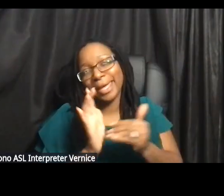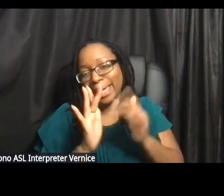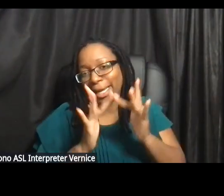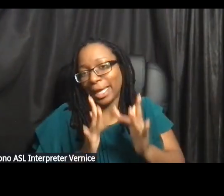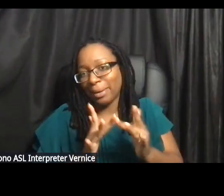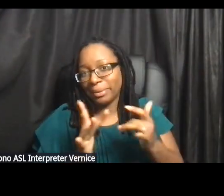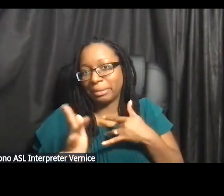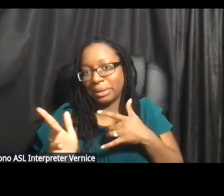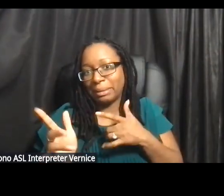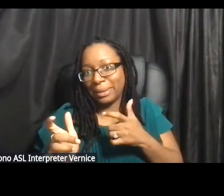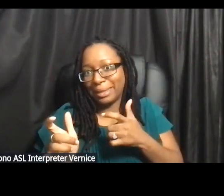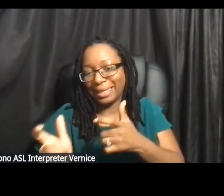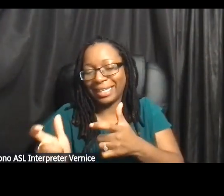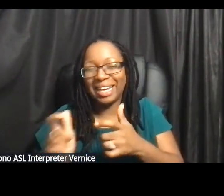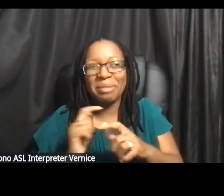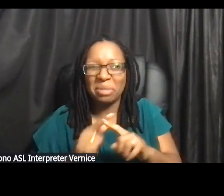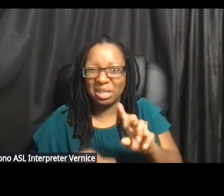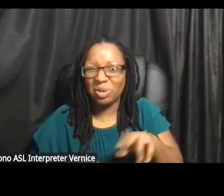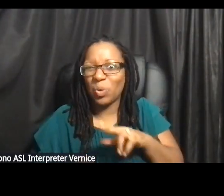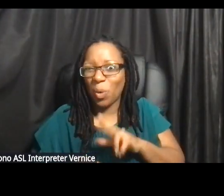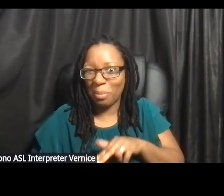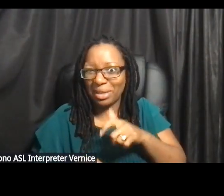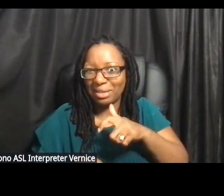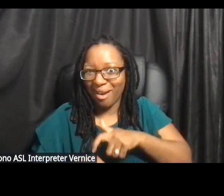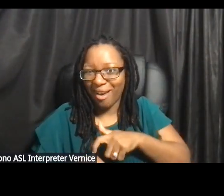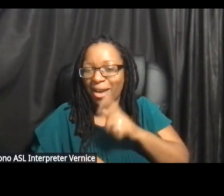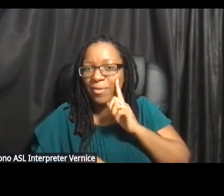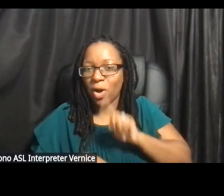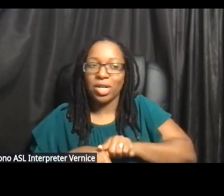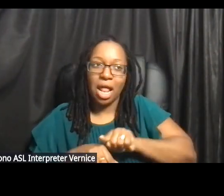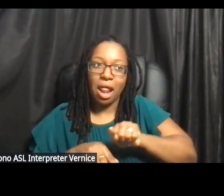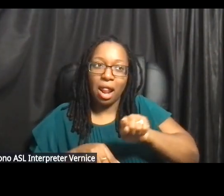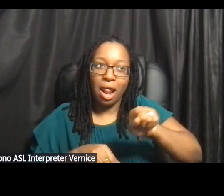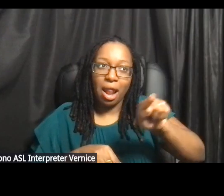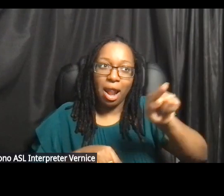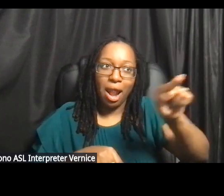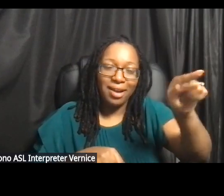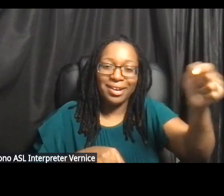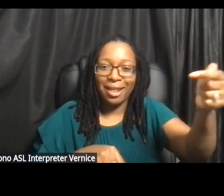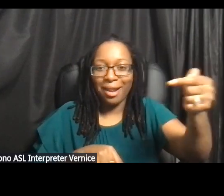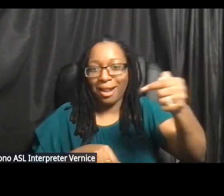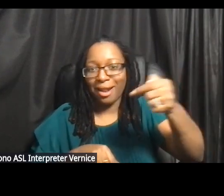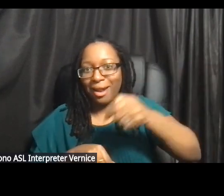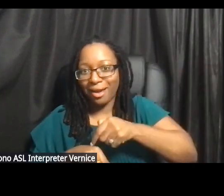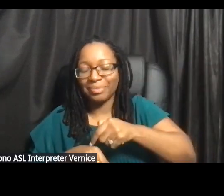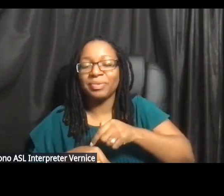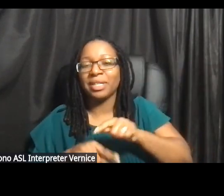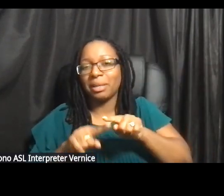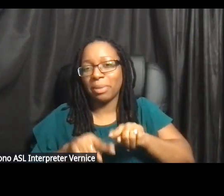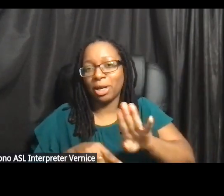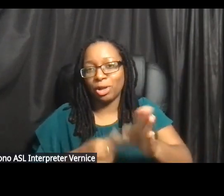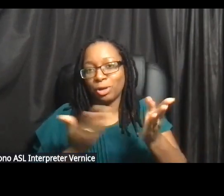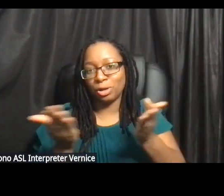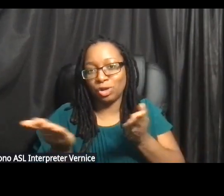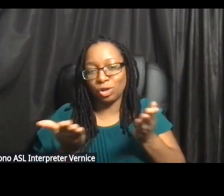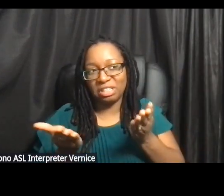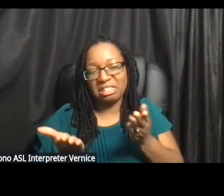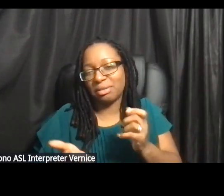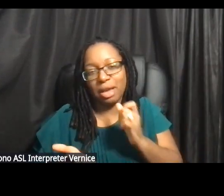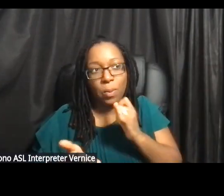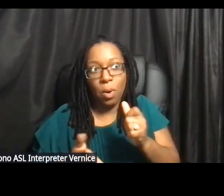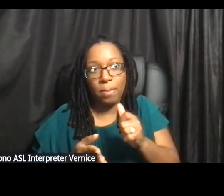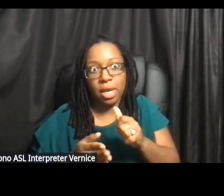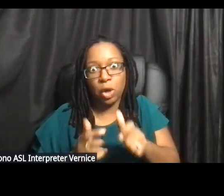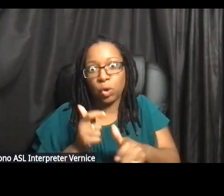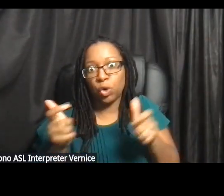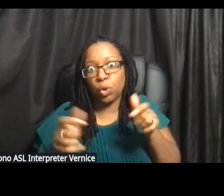actually take time for the information to travel to and from that server. So depending on the service, it might not be a major delay. Most of